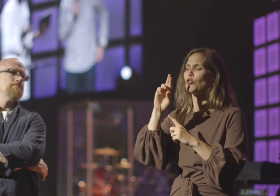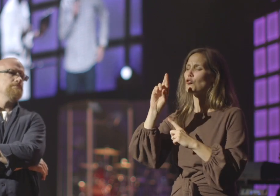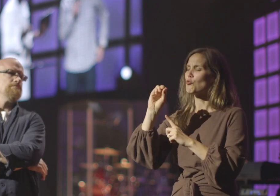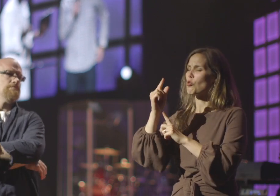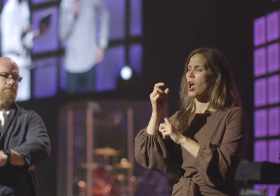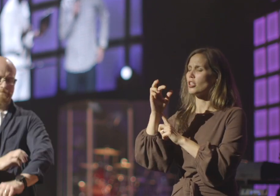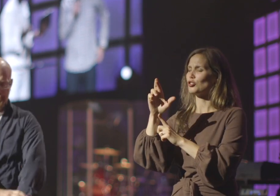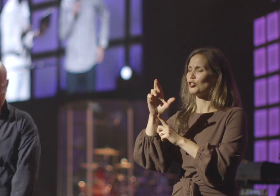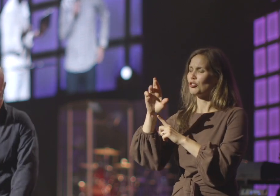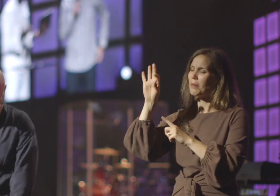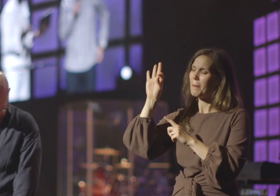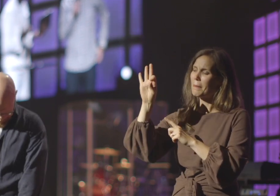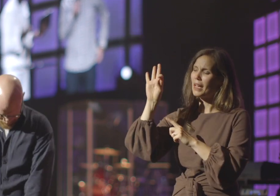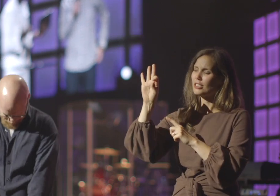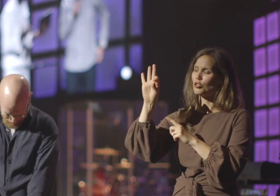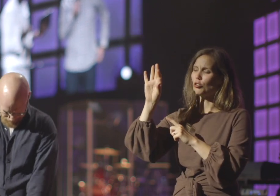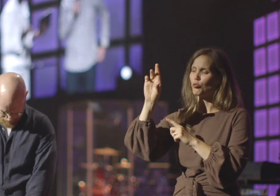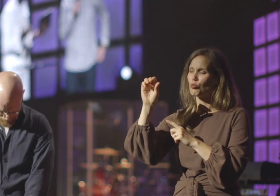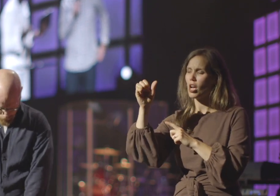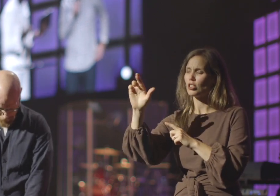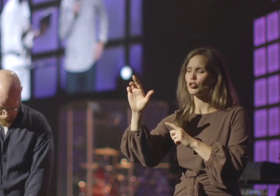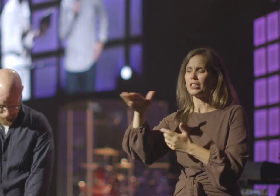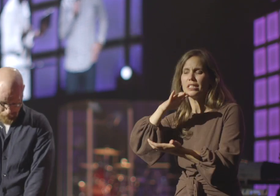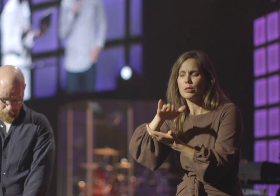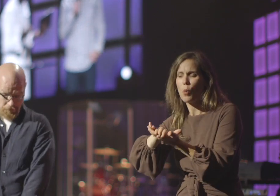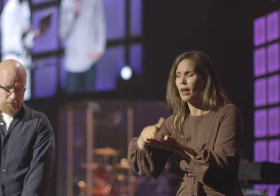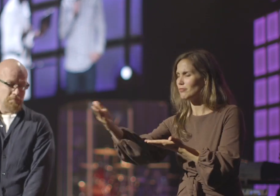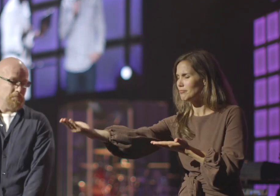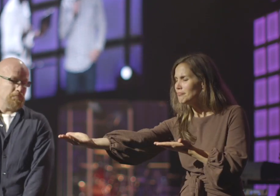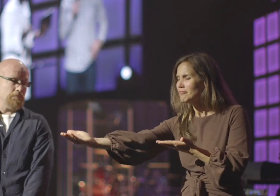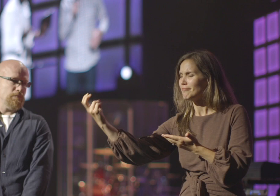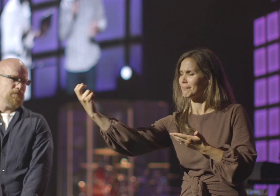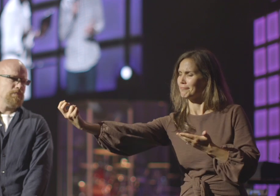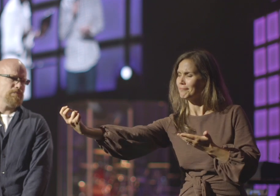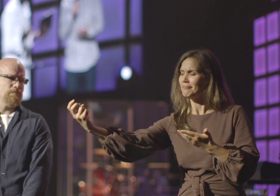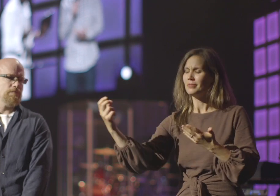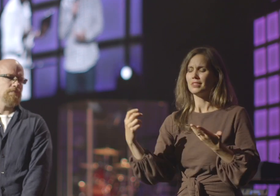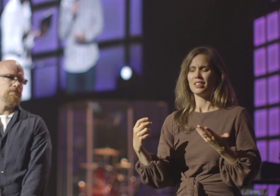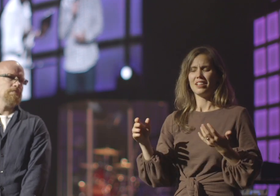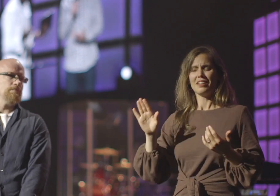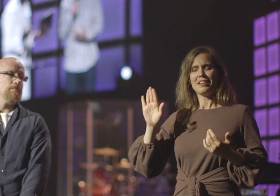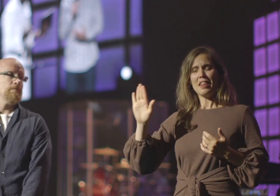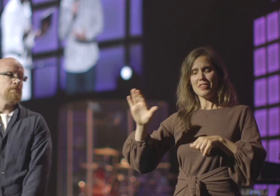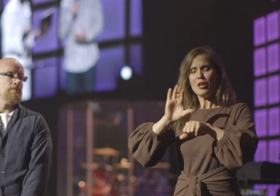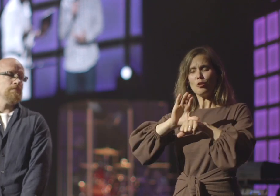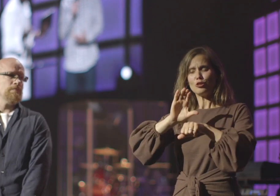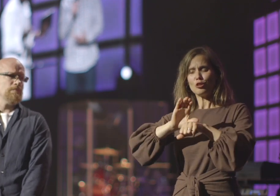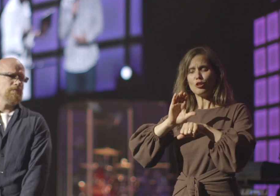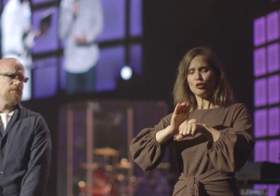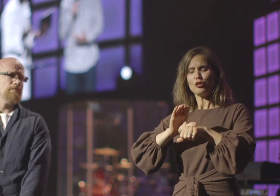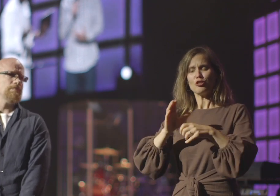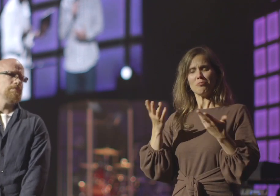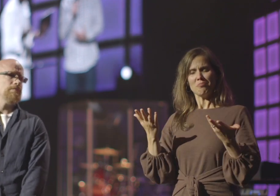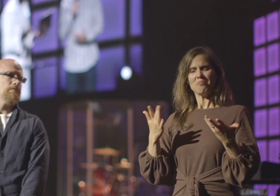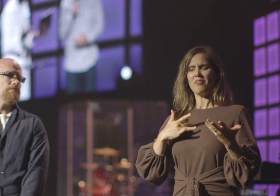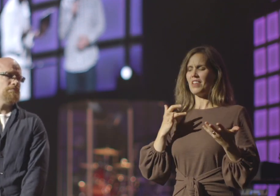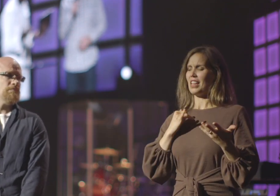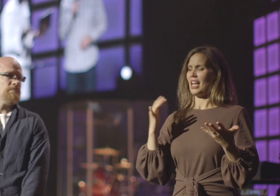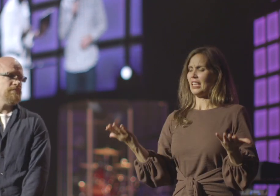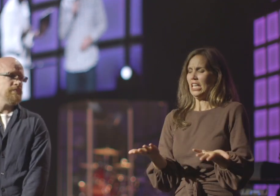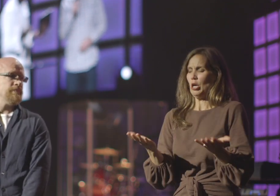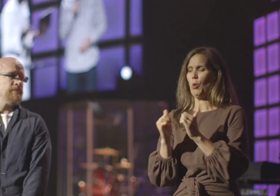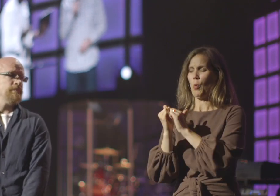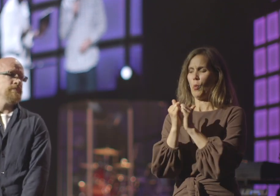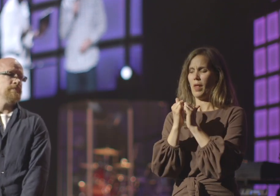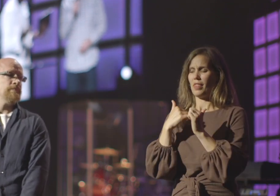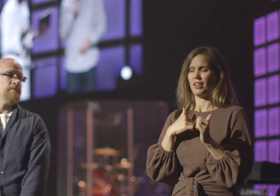Pastor Roger, I thank you for Madel, his wife, who is here, and in a sense, their church, who is here with us as they,